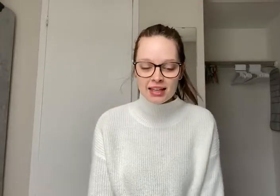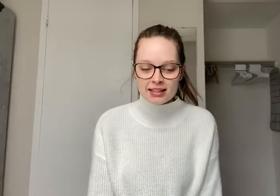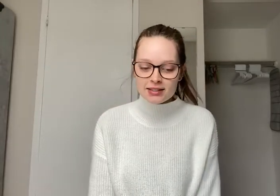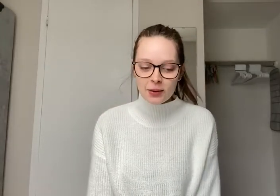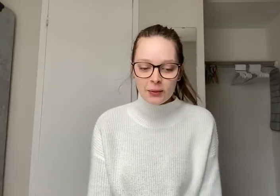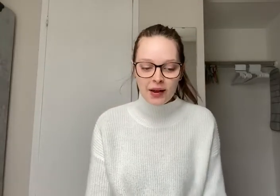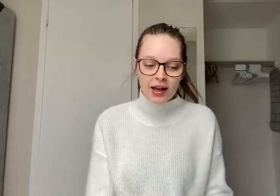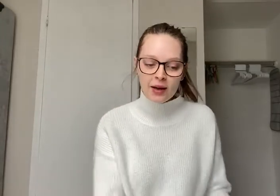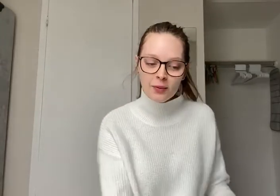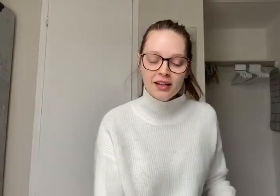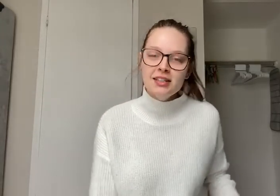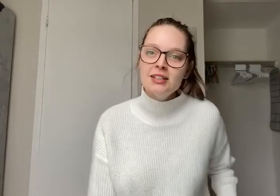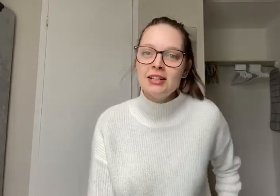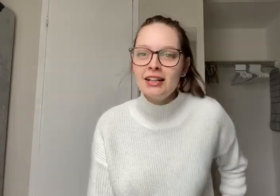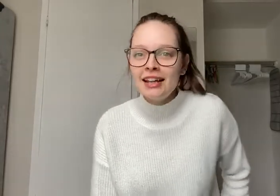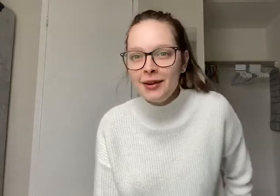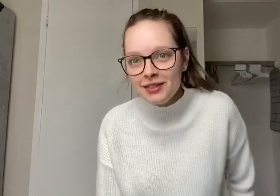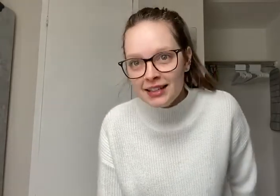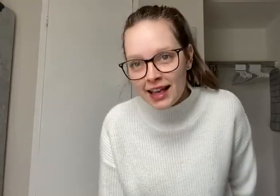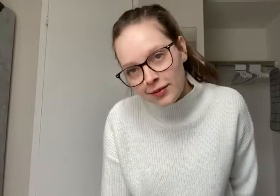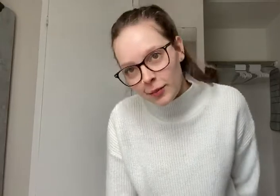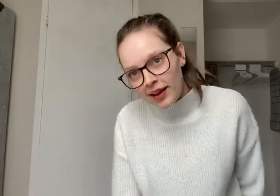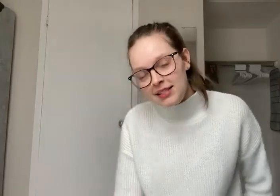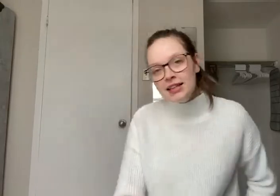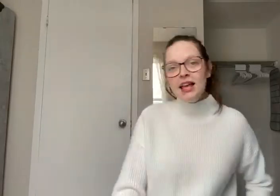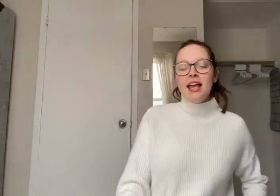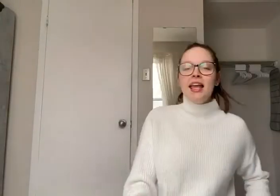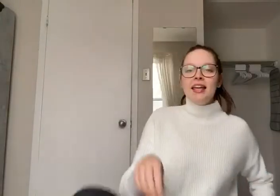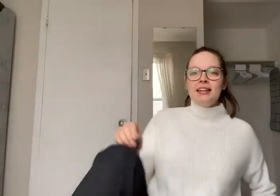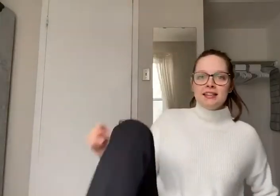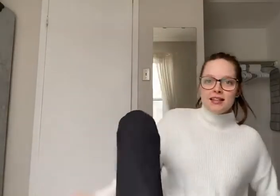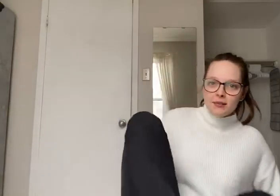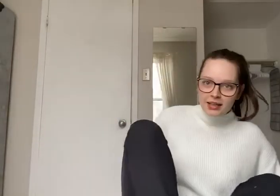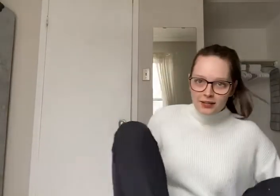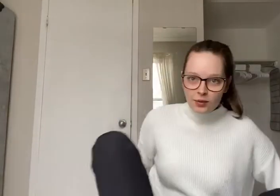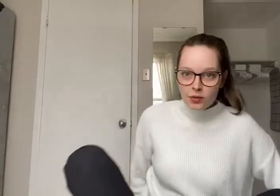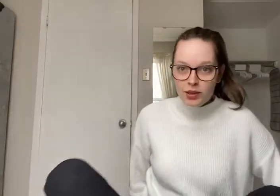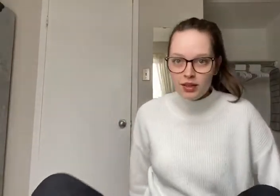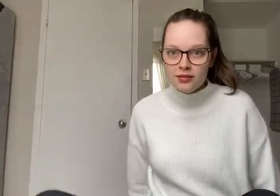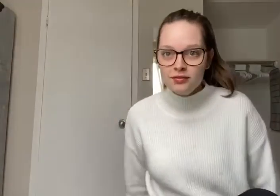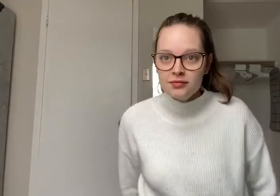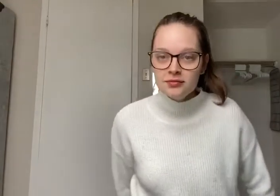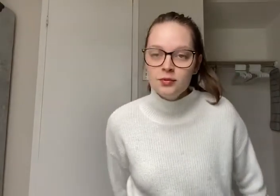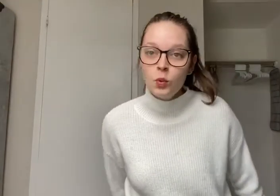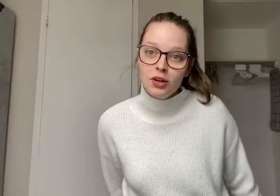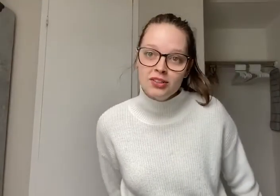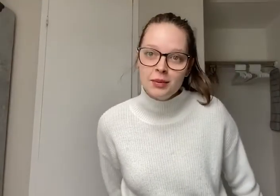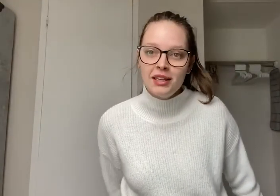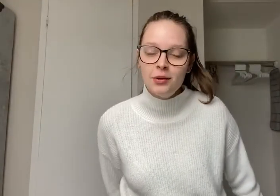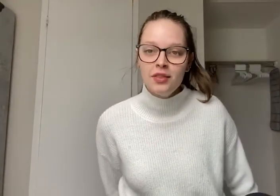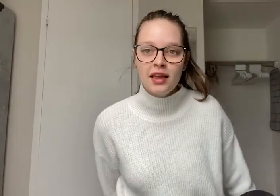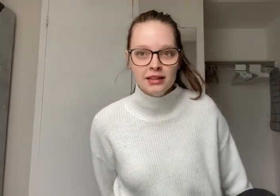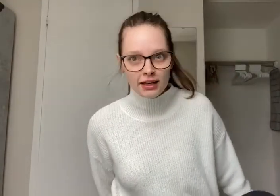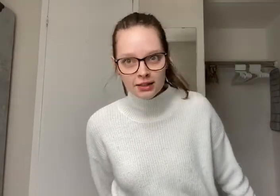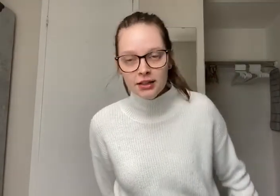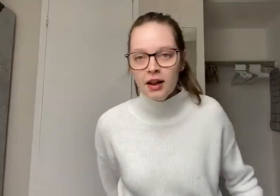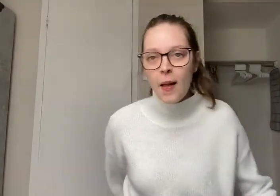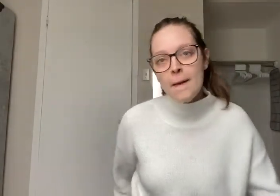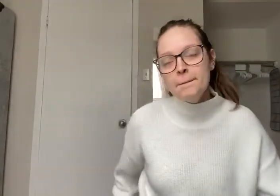So we're gonna start again with the alphabet, and I'm gonna give you three words that begin with that letter.